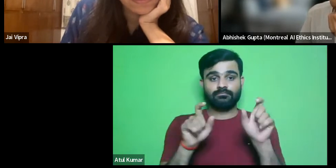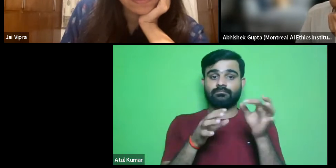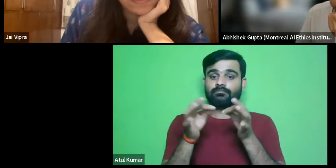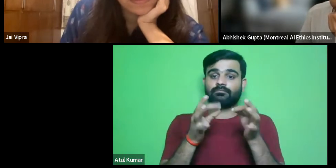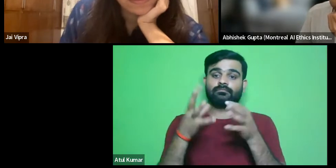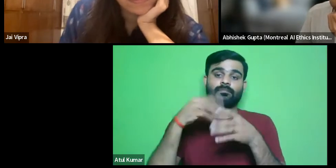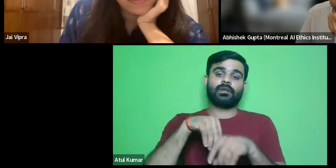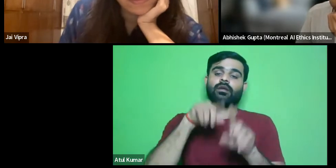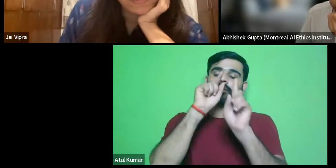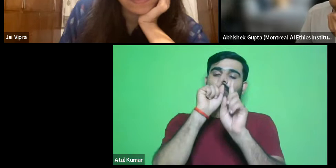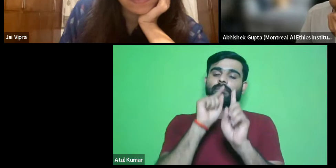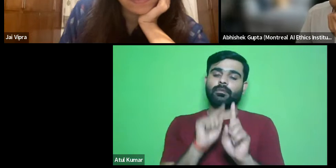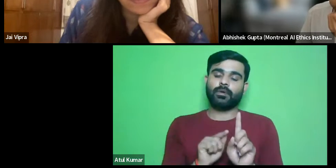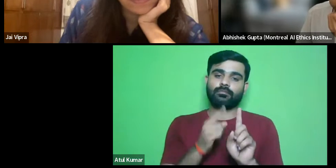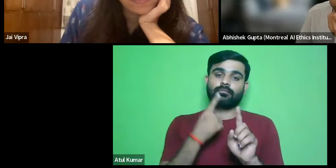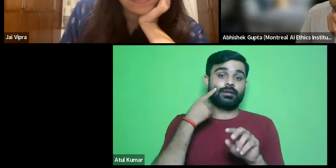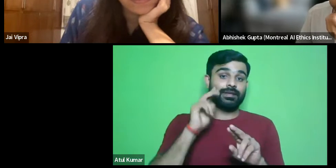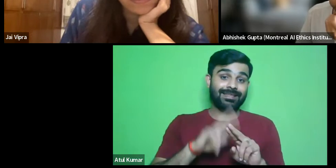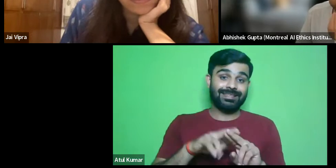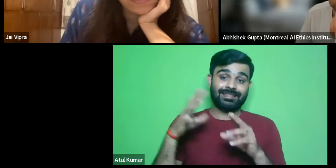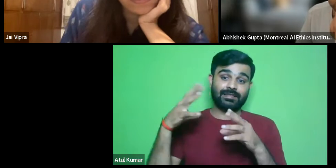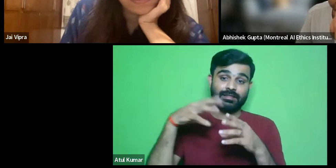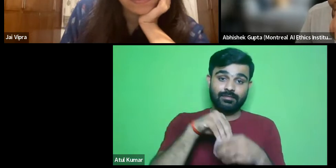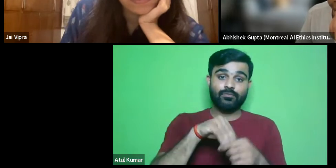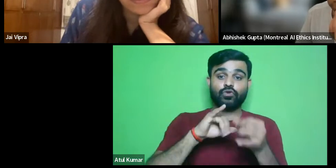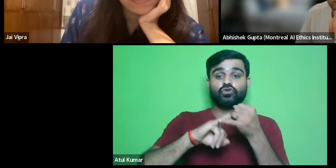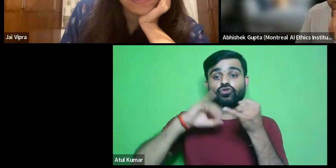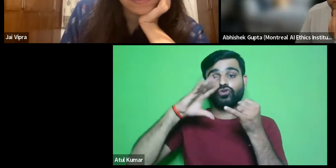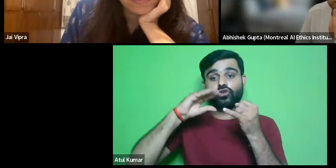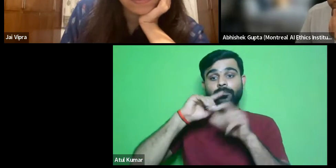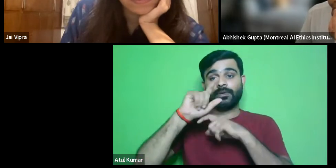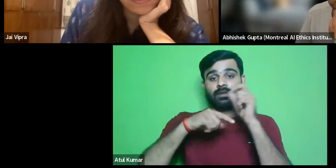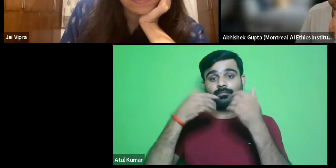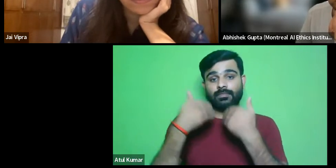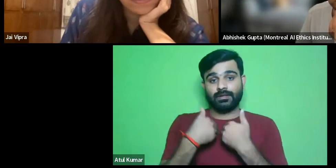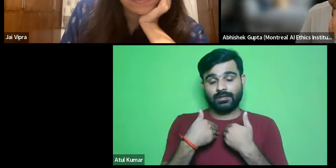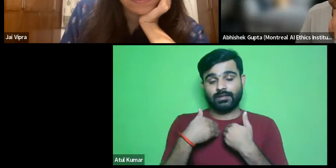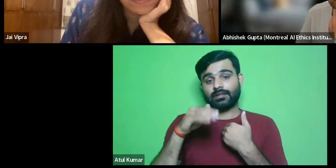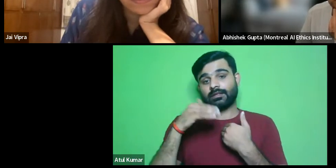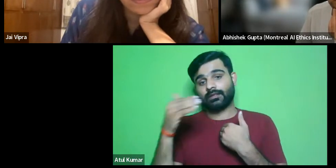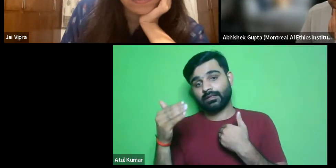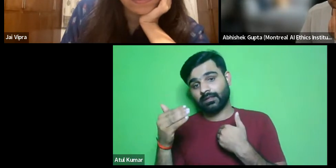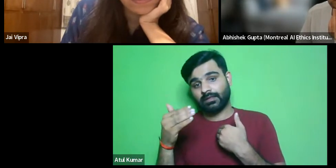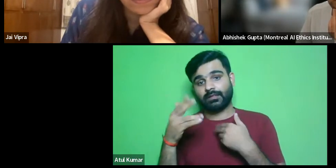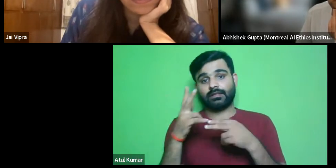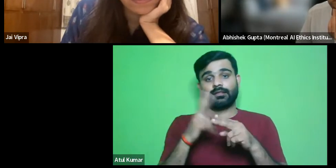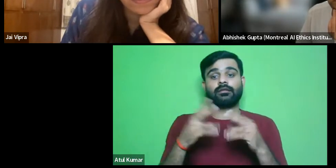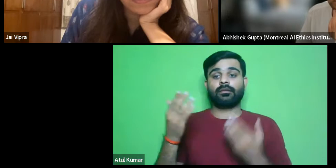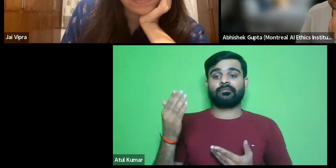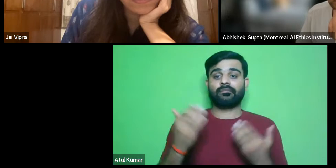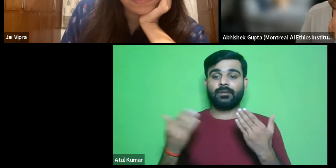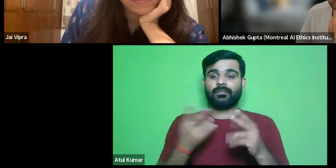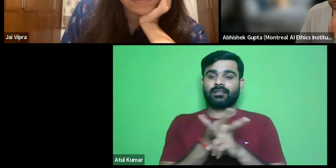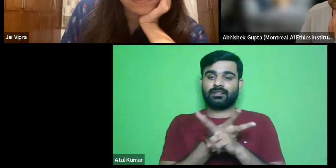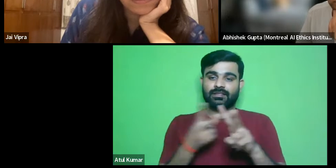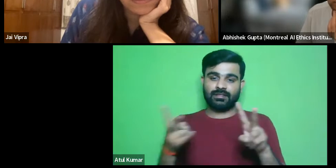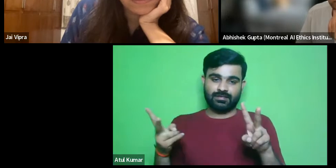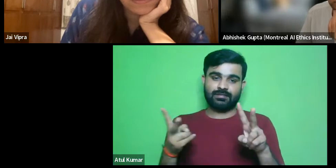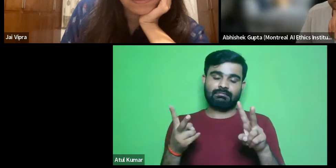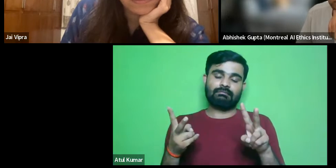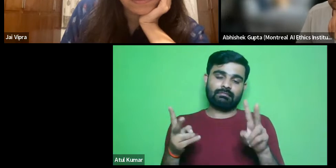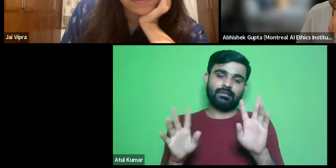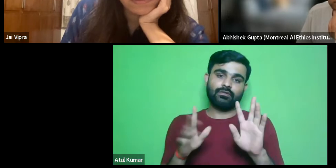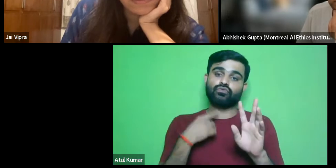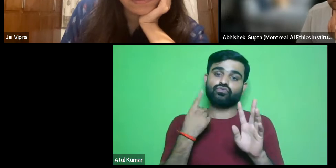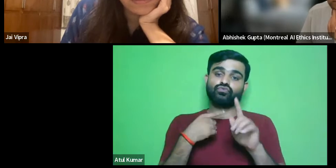that point in time. So if a big software company has done me a favor and inferred certain behavioral tendencies of mine, etc., do